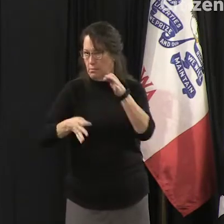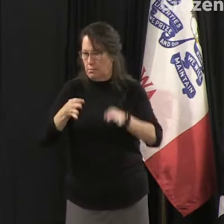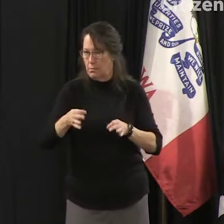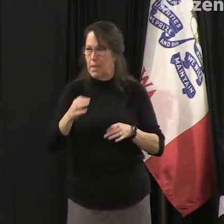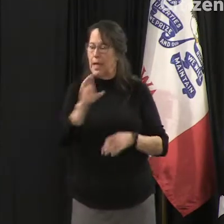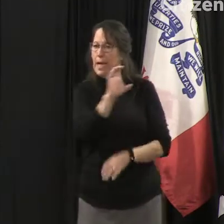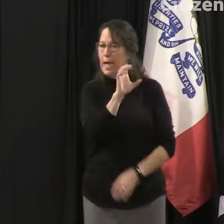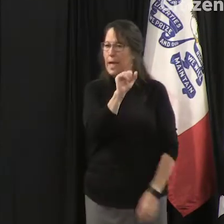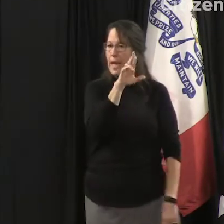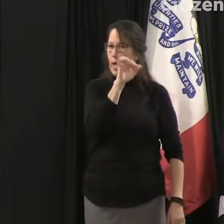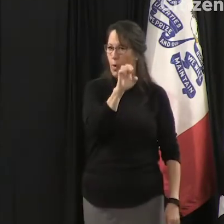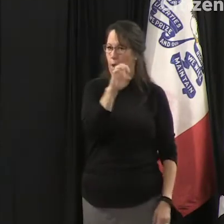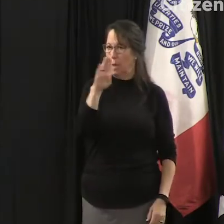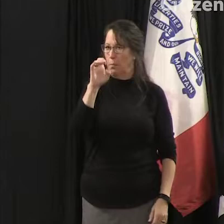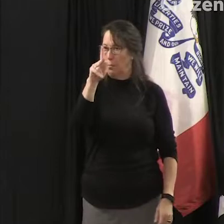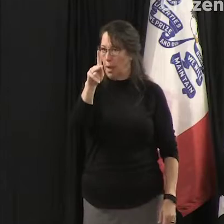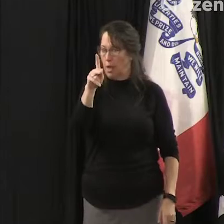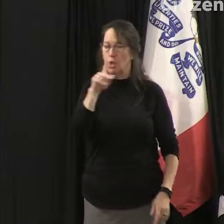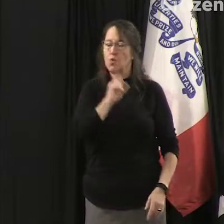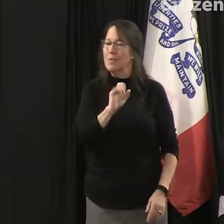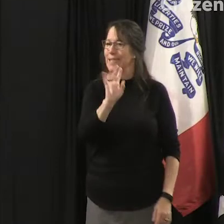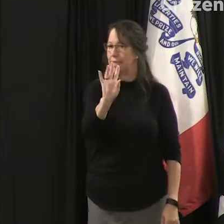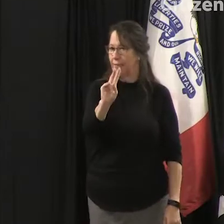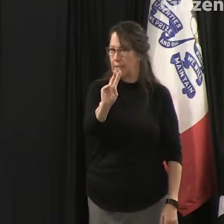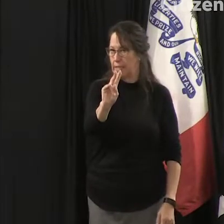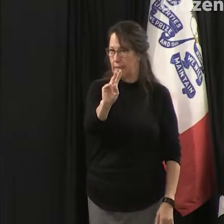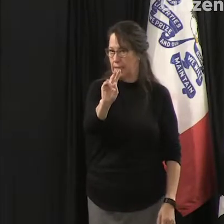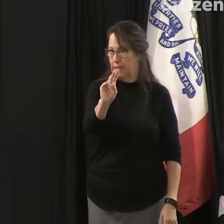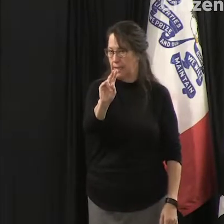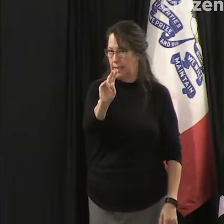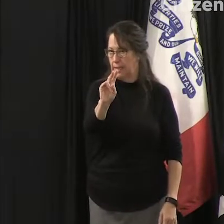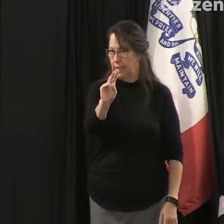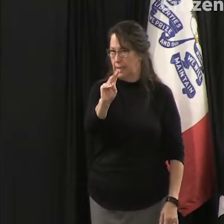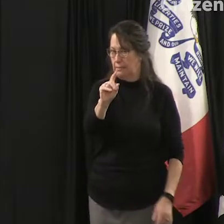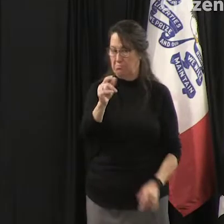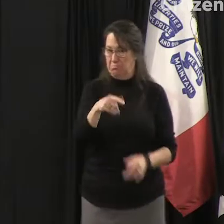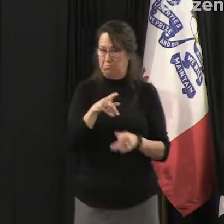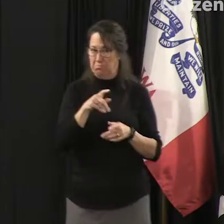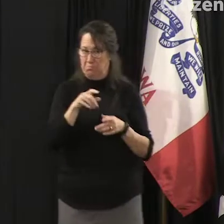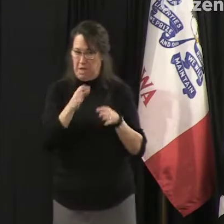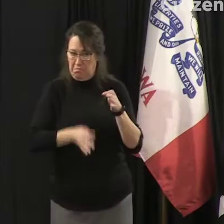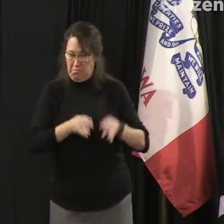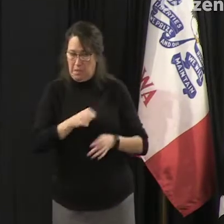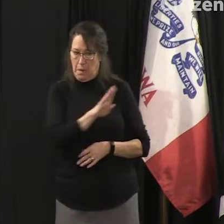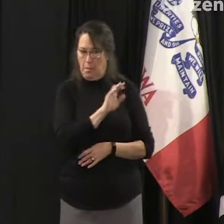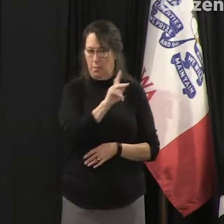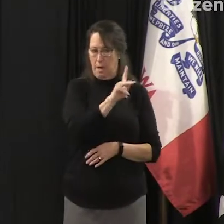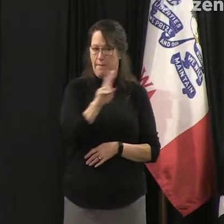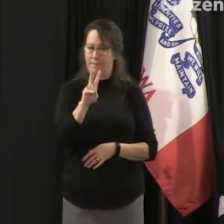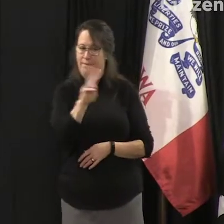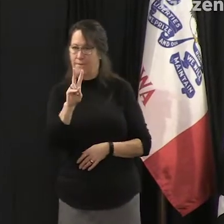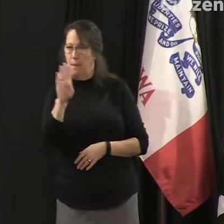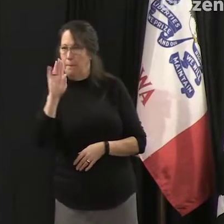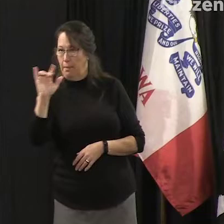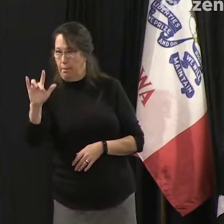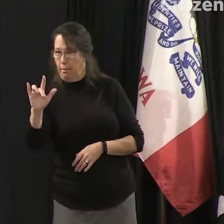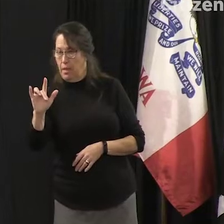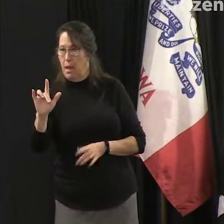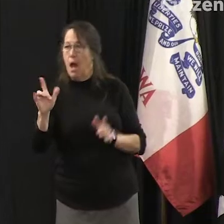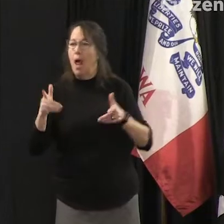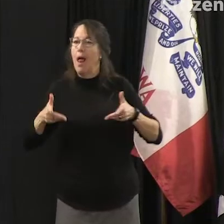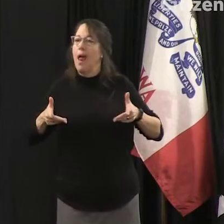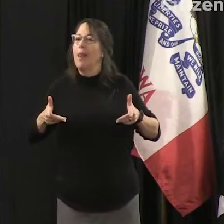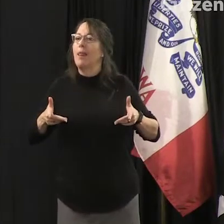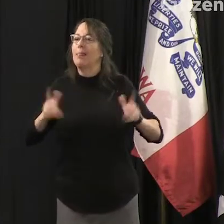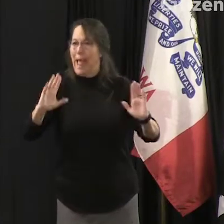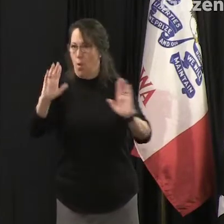about Carrie Buck, a young girl of 17. After that case, the Buck v. Bill, which allowed